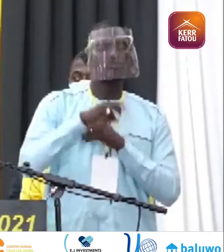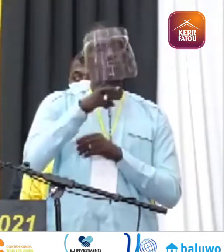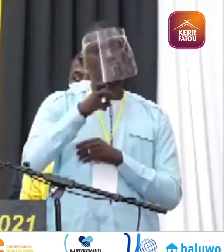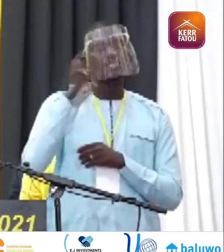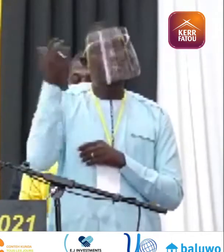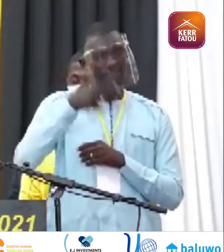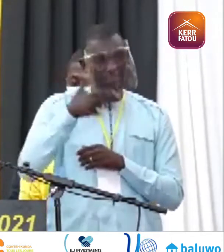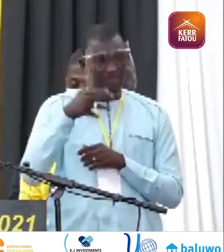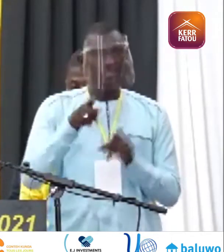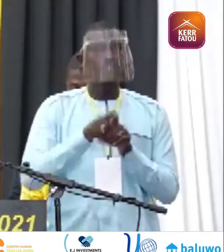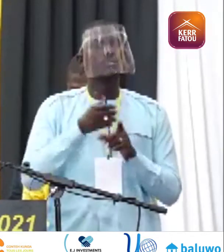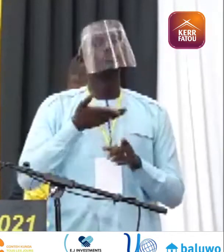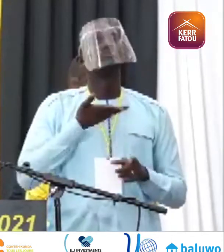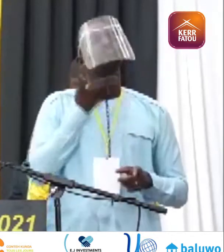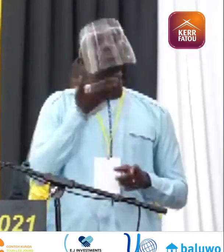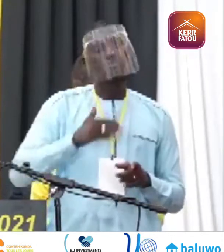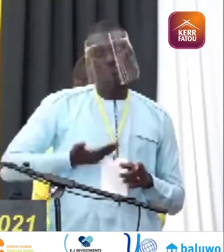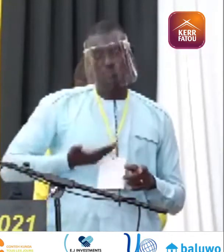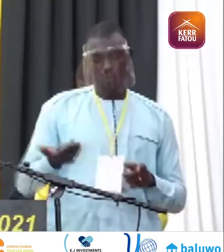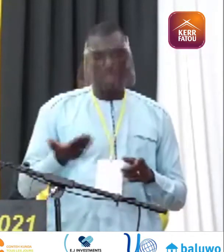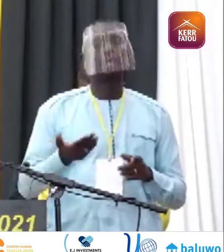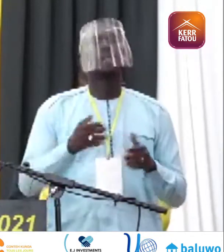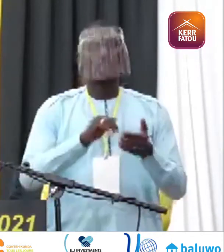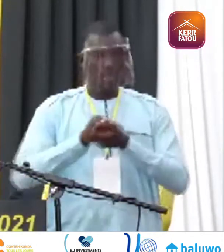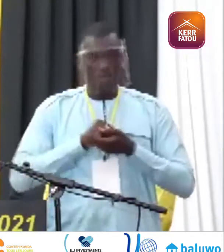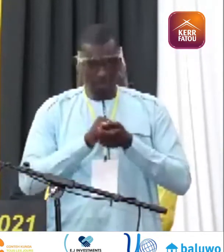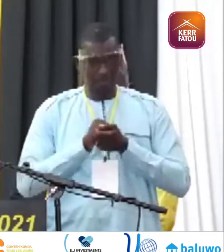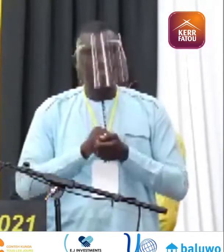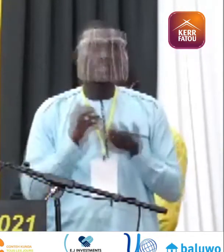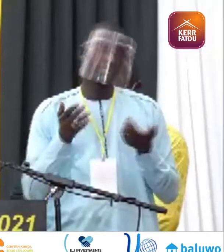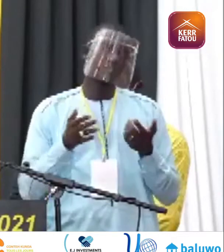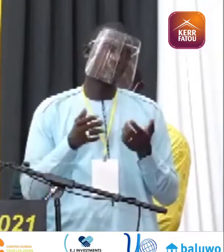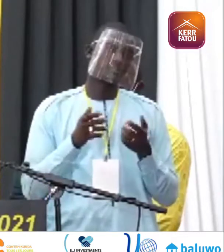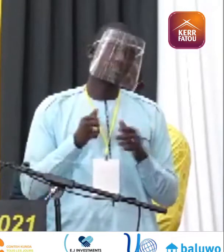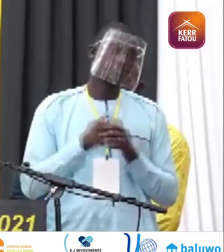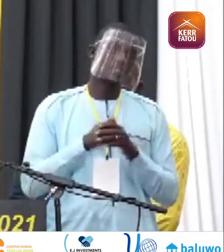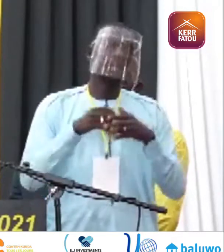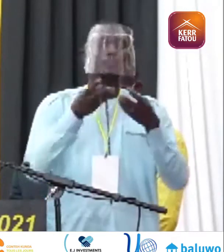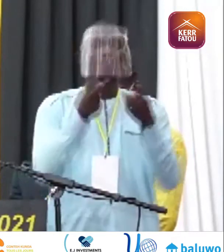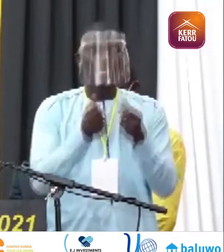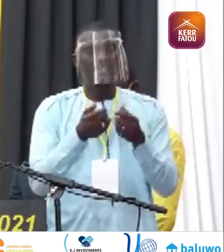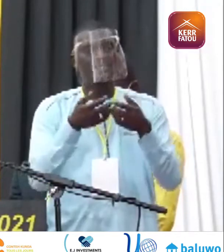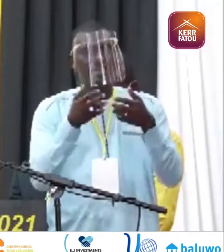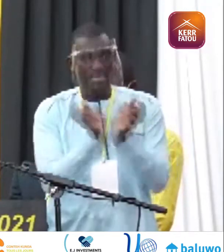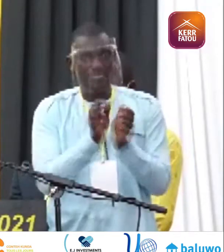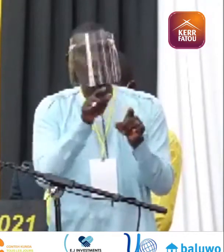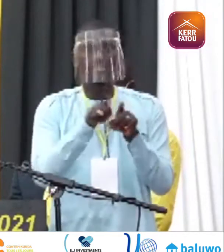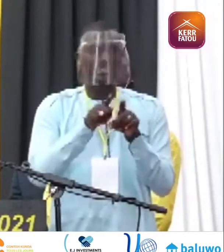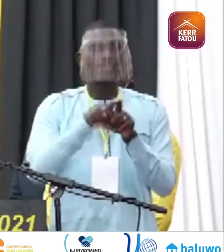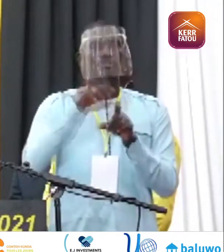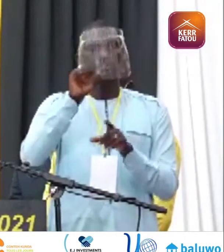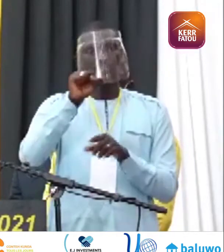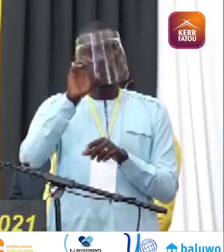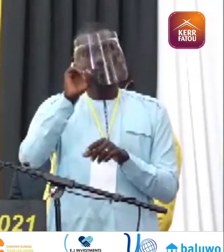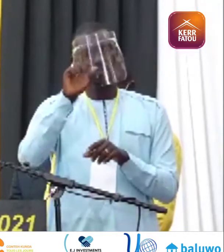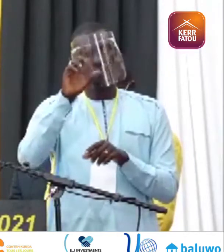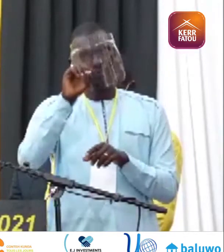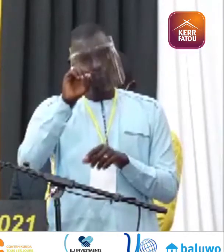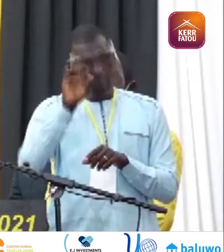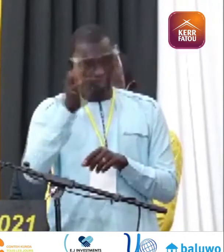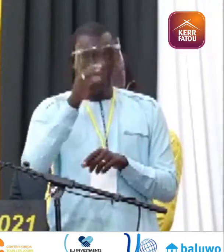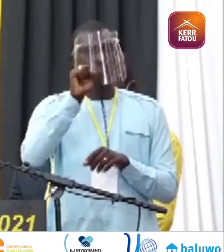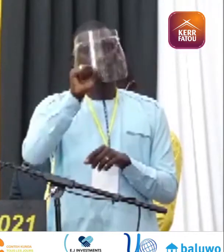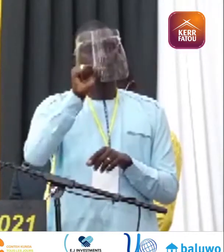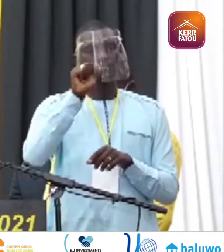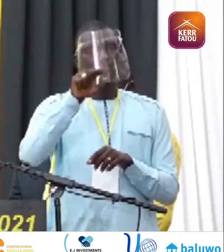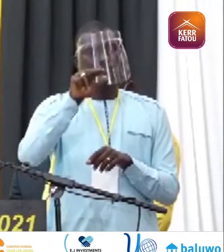2019, the youth wing organized the Vixens March Pass and also the Solo Sunday Memorial Lecture, which was